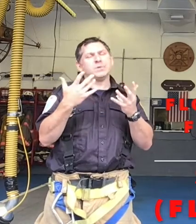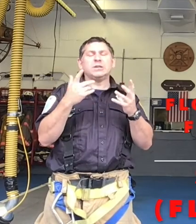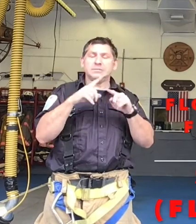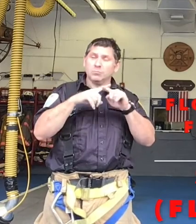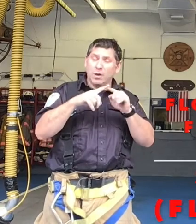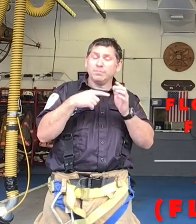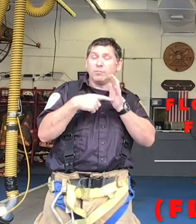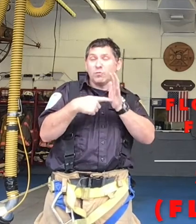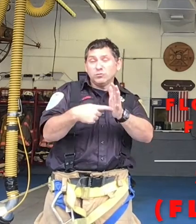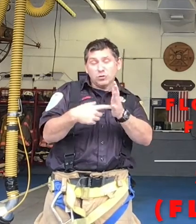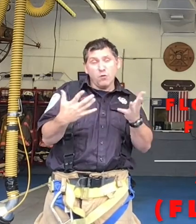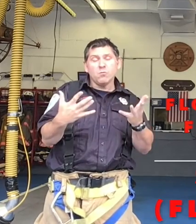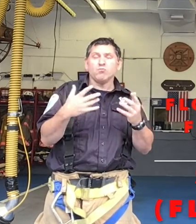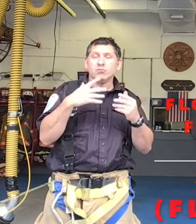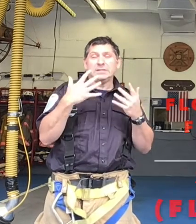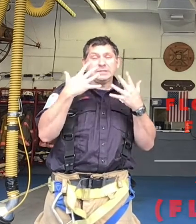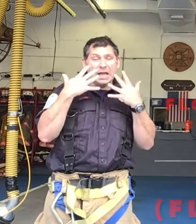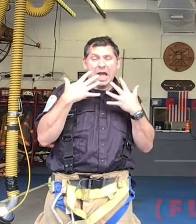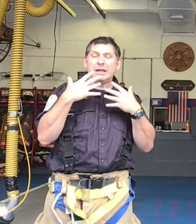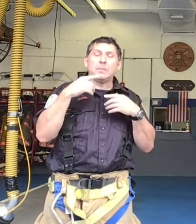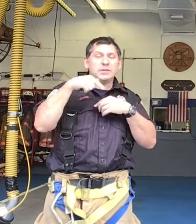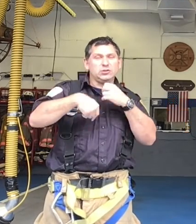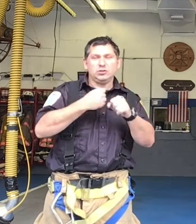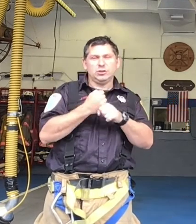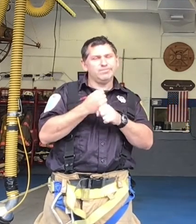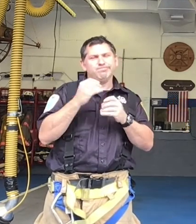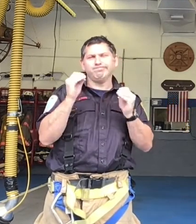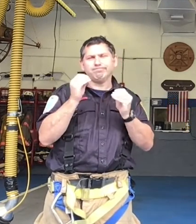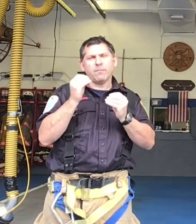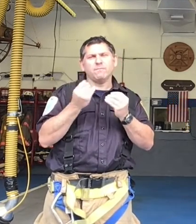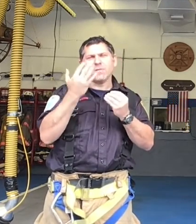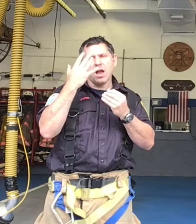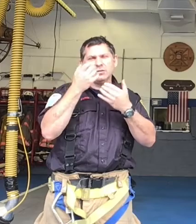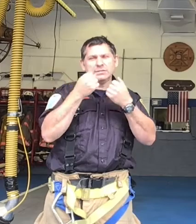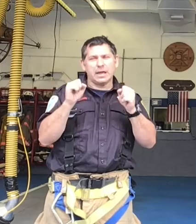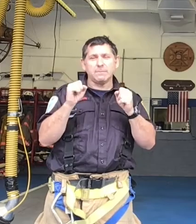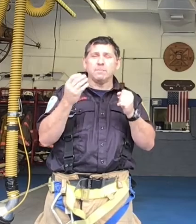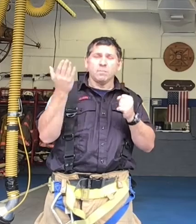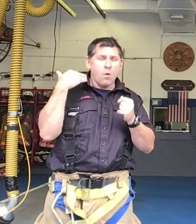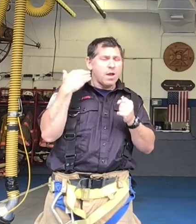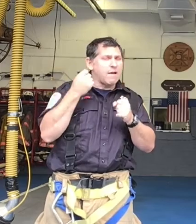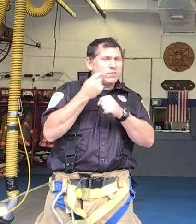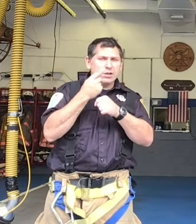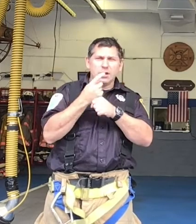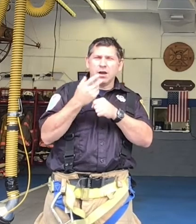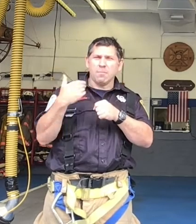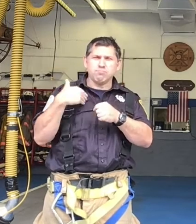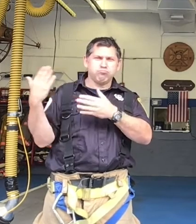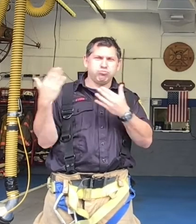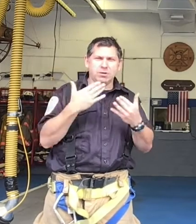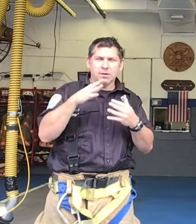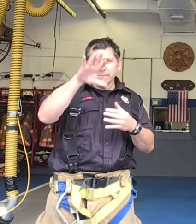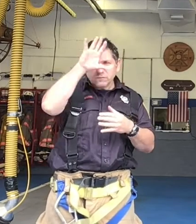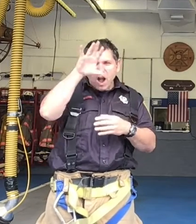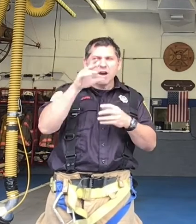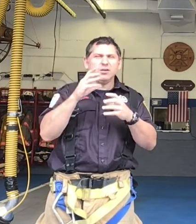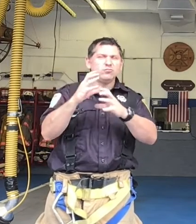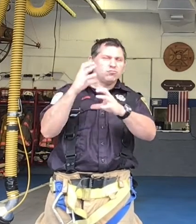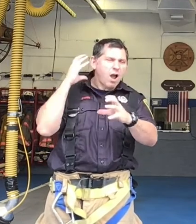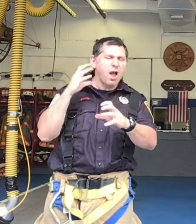today we're going to show you a video because this year we weren't allowed to have a fire safety